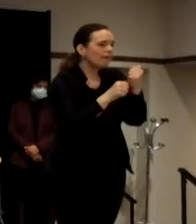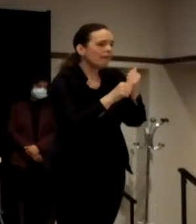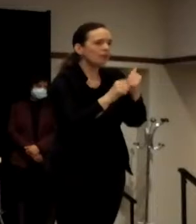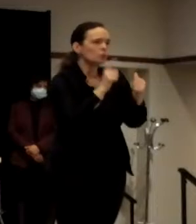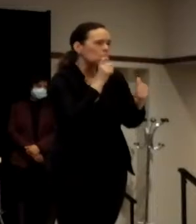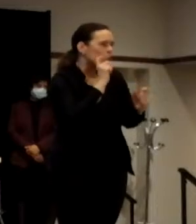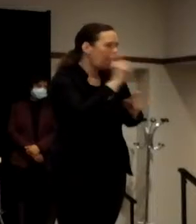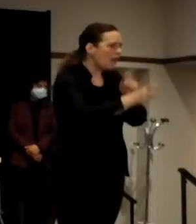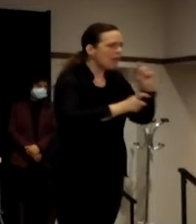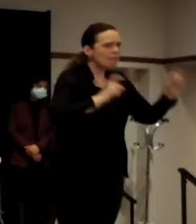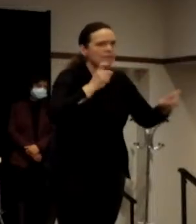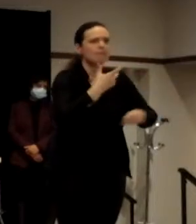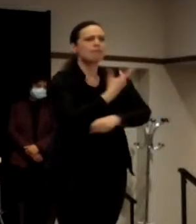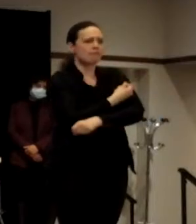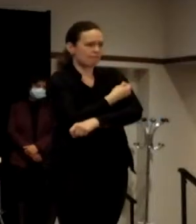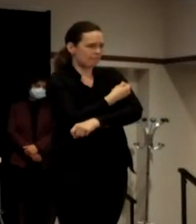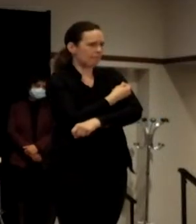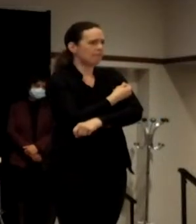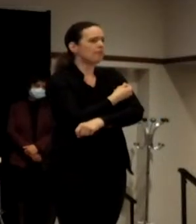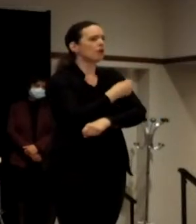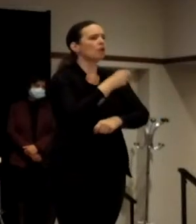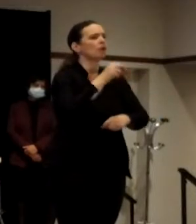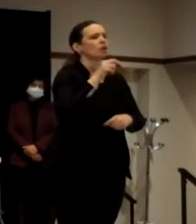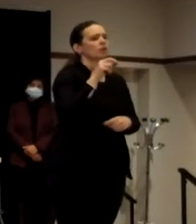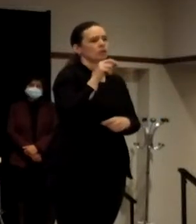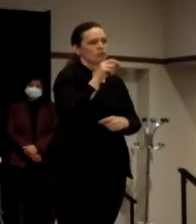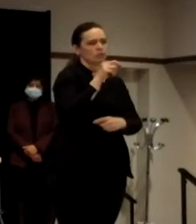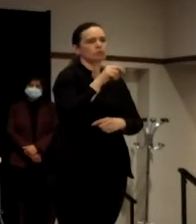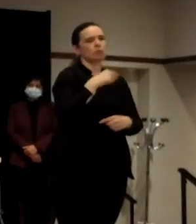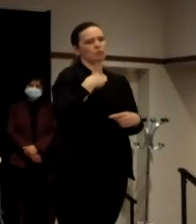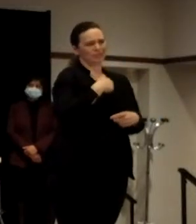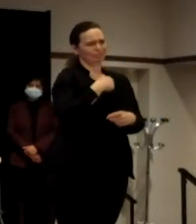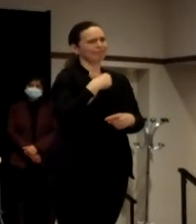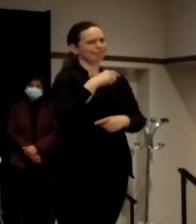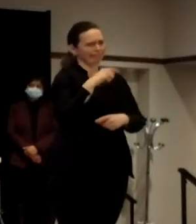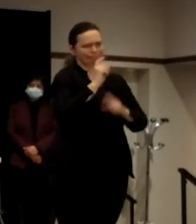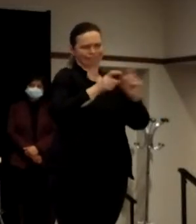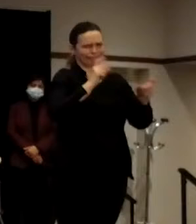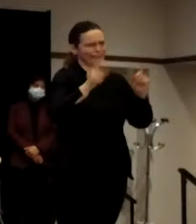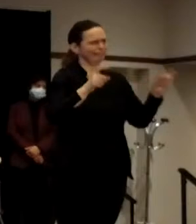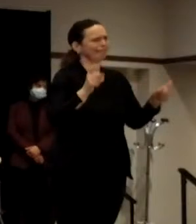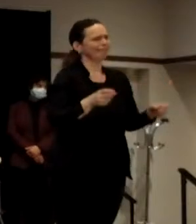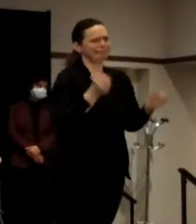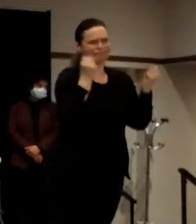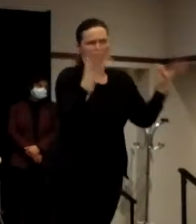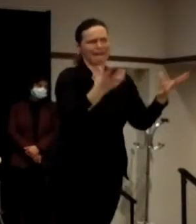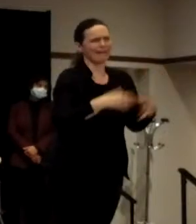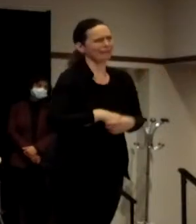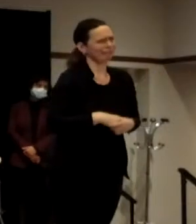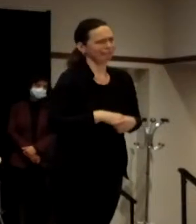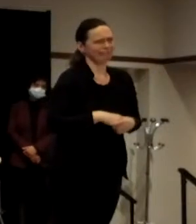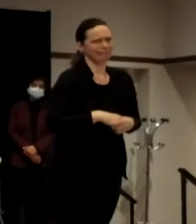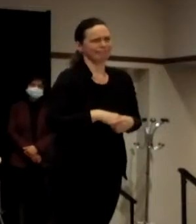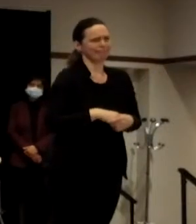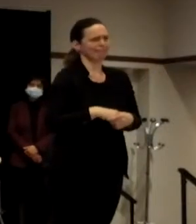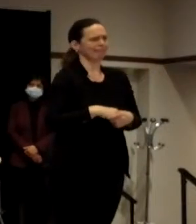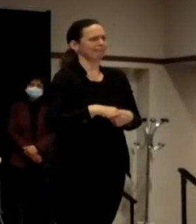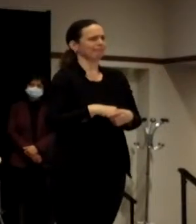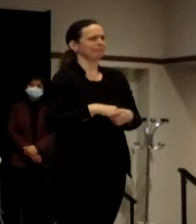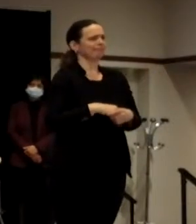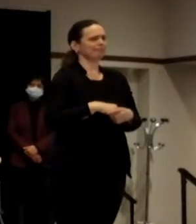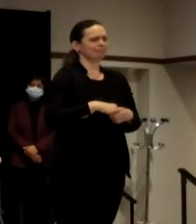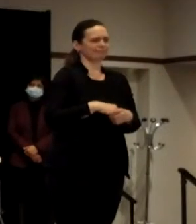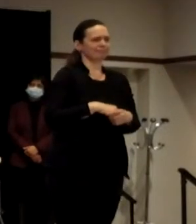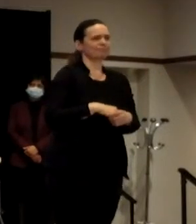redirect some of that vaccine to. And then if not, we'll just work it into one of our clinics, and certainly